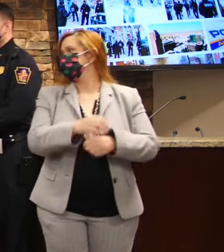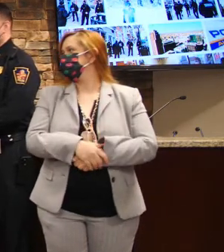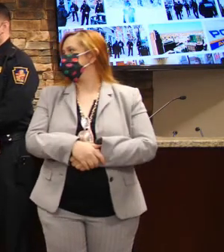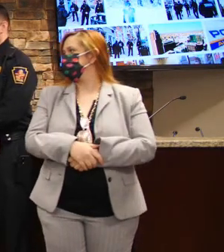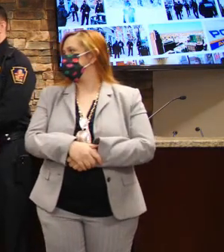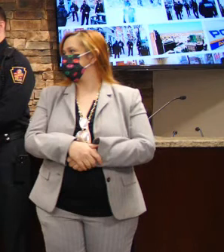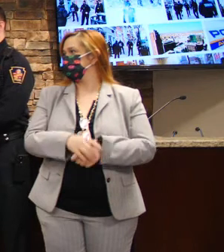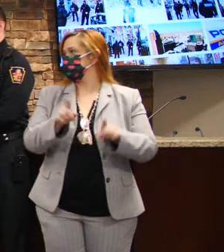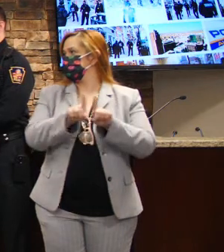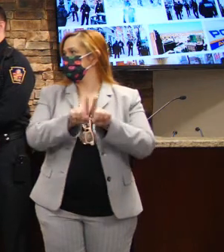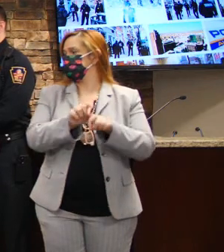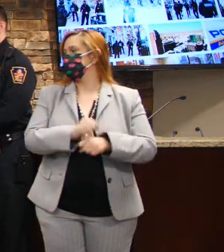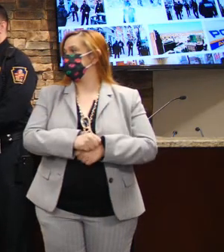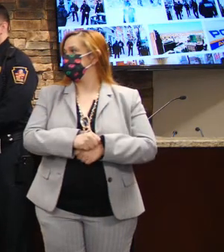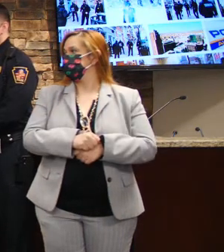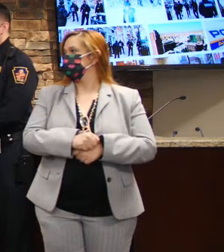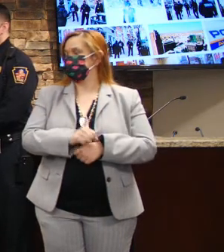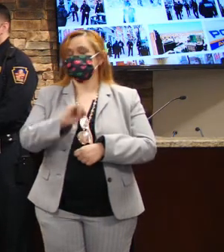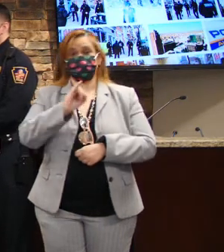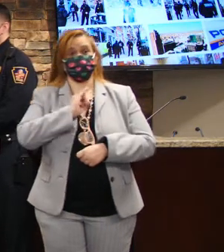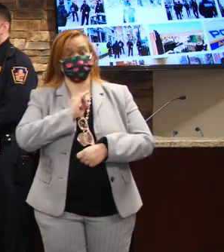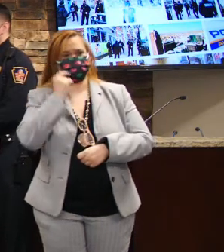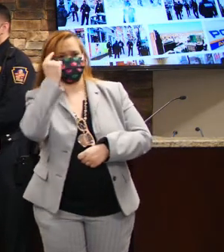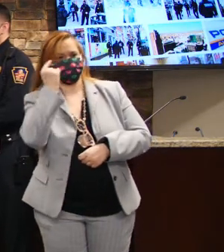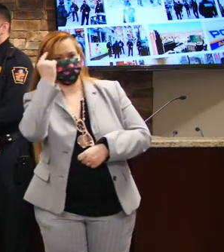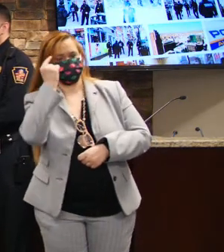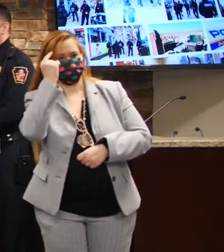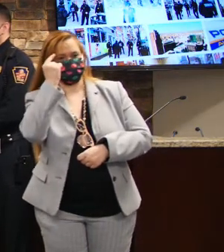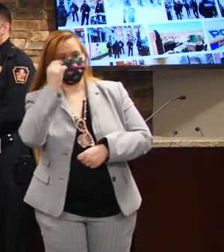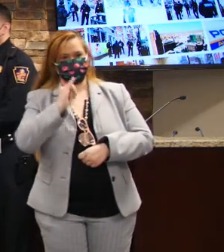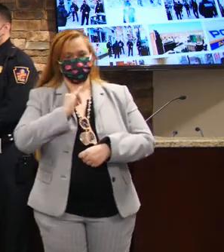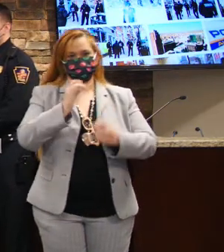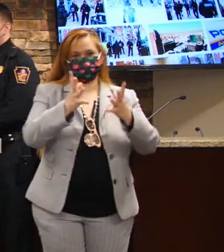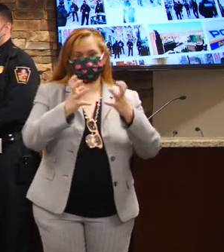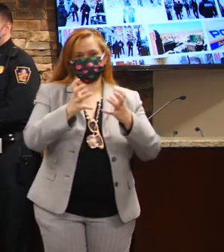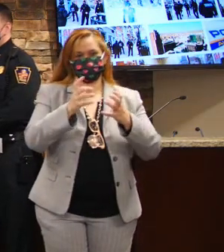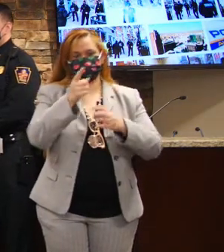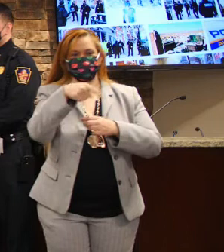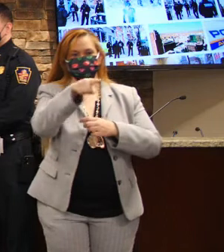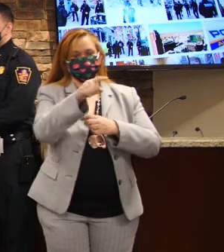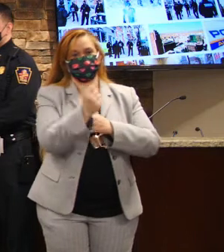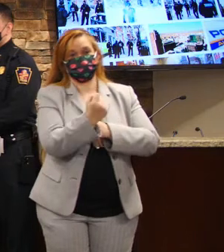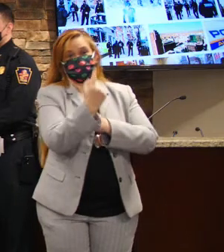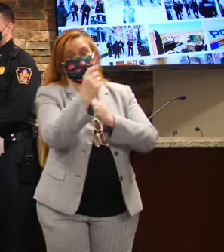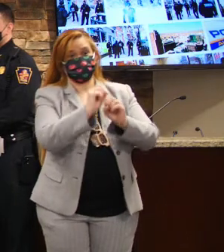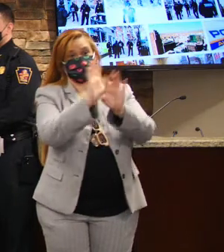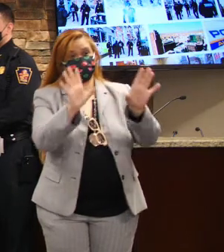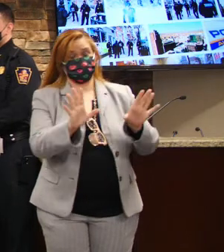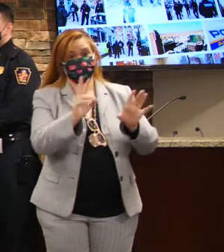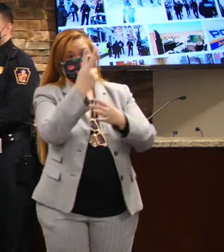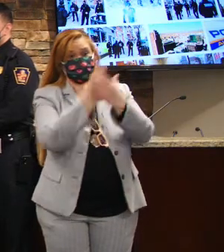To Assistant Chief Roca and the community outreach team that we are building here at APD, thank you all for embracing